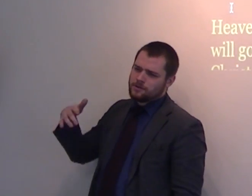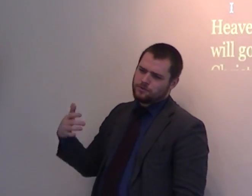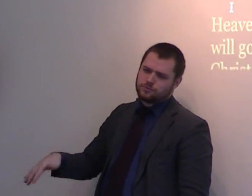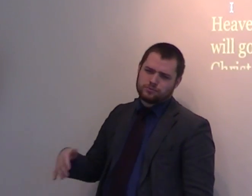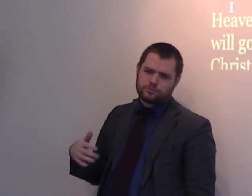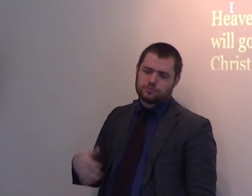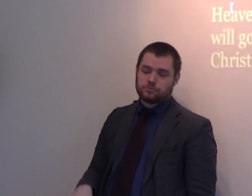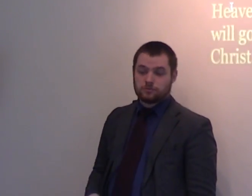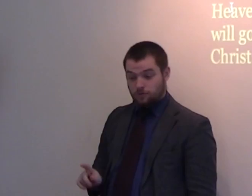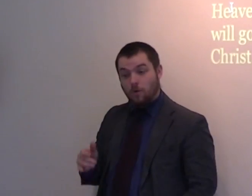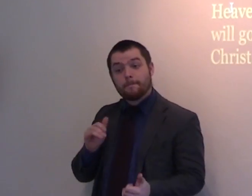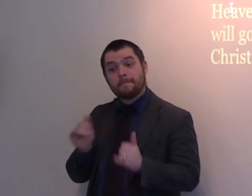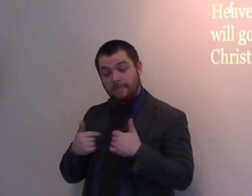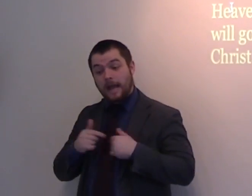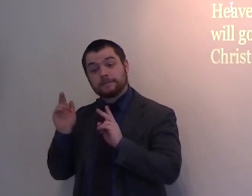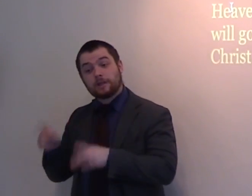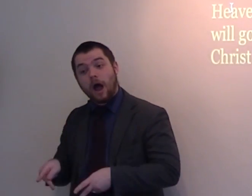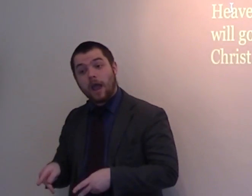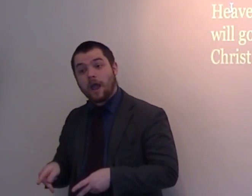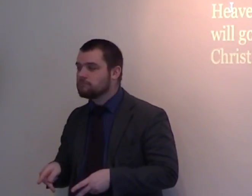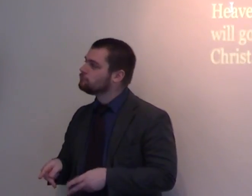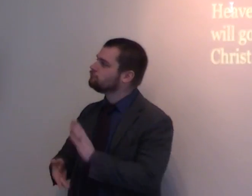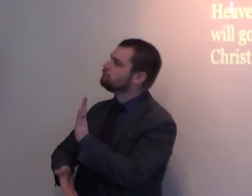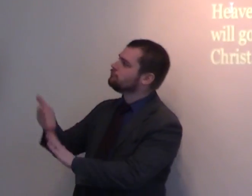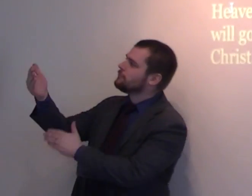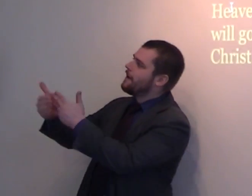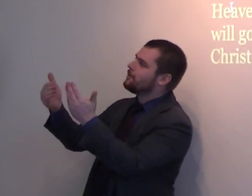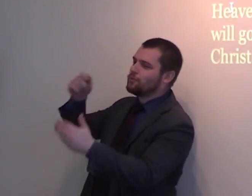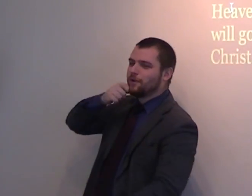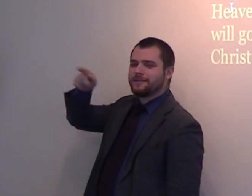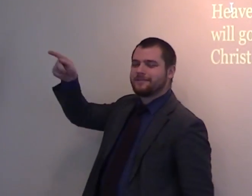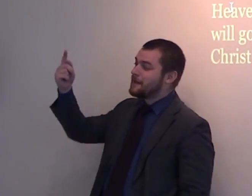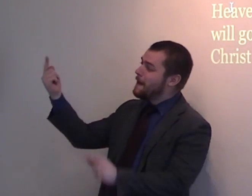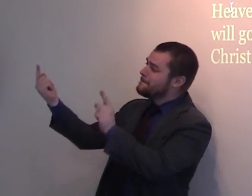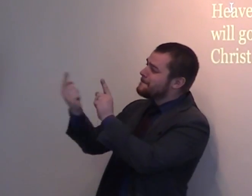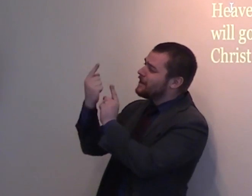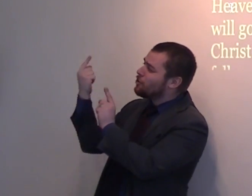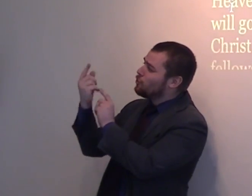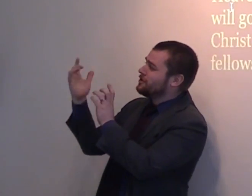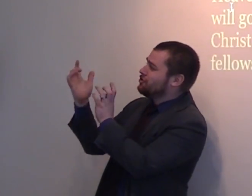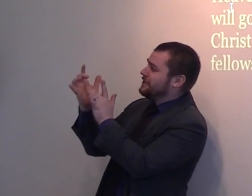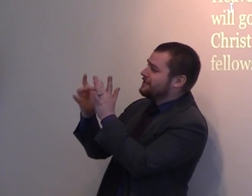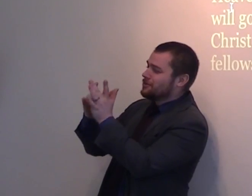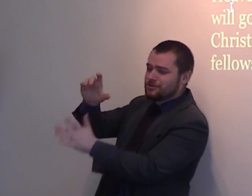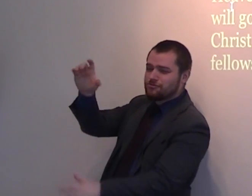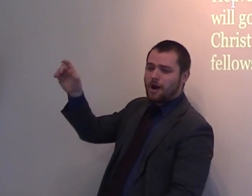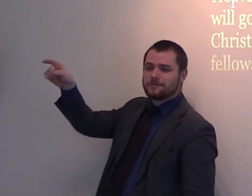If I die, I will go to heaven and I will meet Jesus Christ. I will talk with